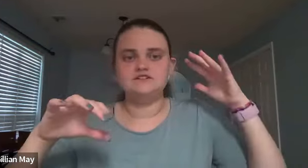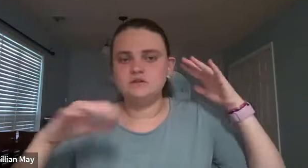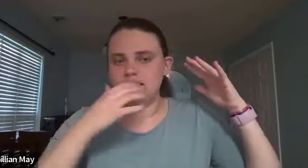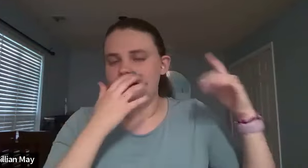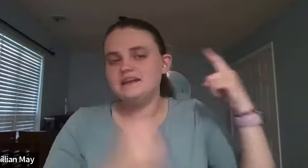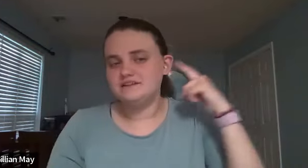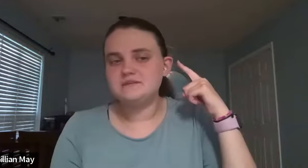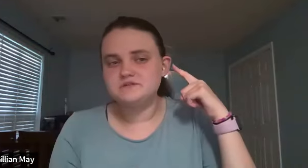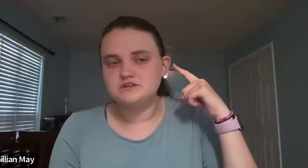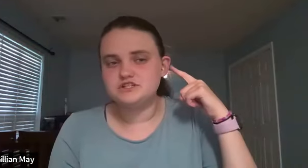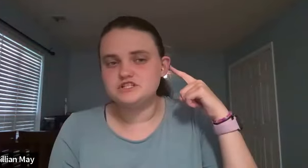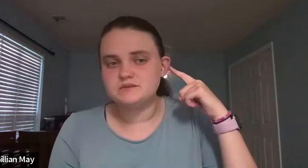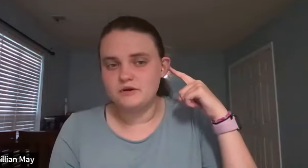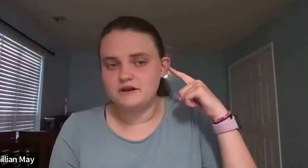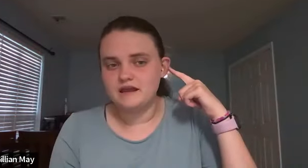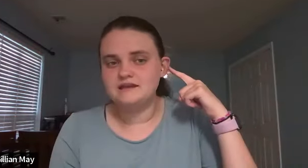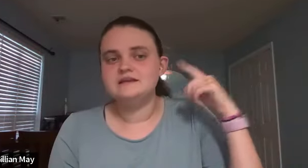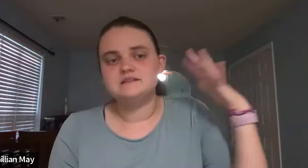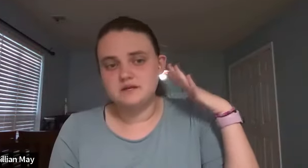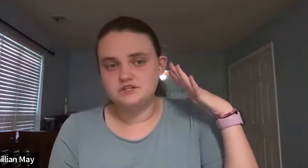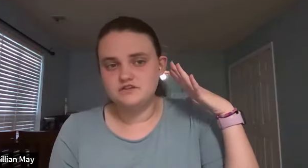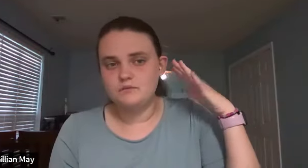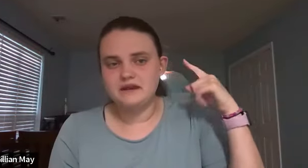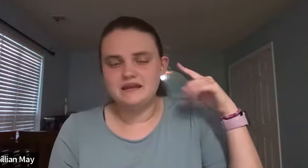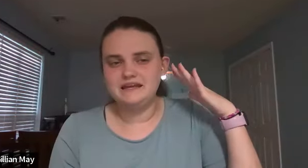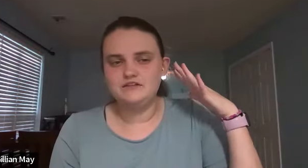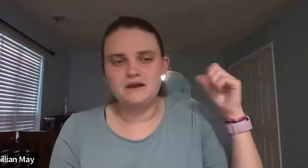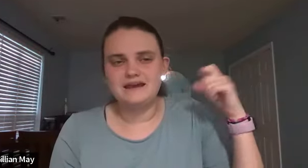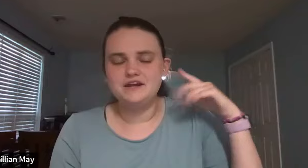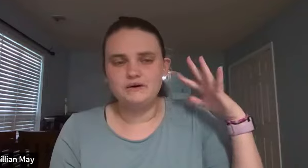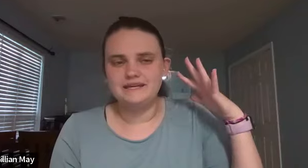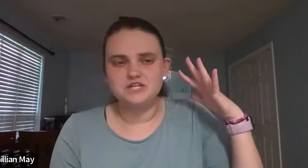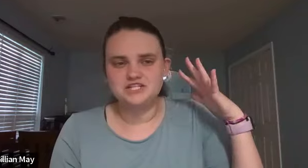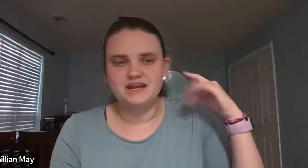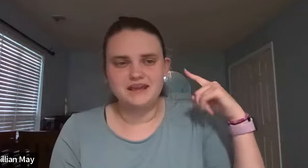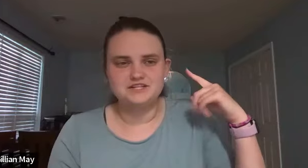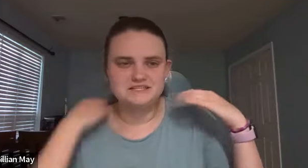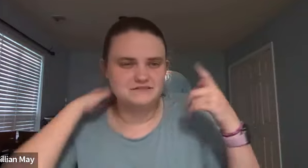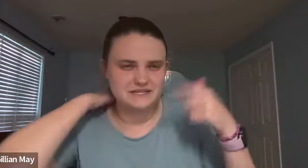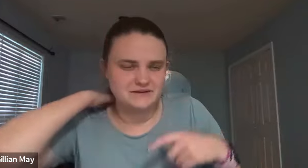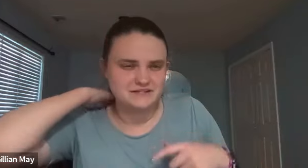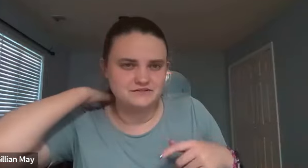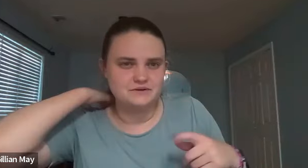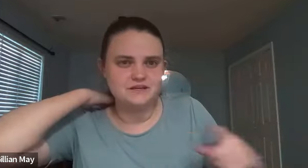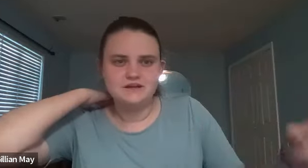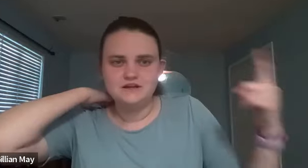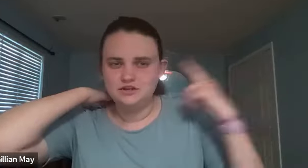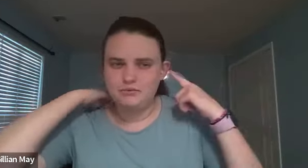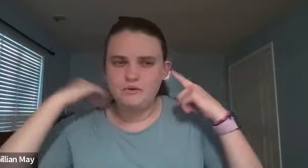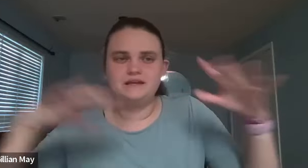So like sometimes you can do just the pointer hand, sometimes you can do the open hand. Either way, I know I keep changing. I catch myself seeing myself do it. You can point